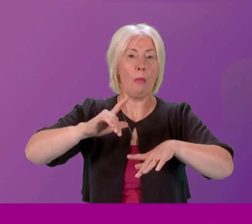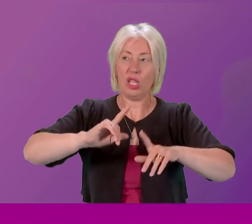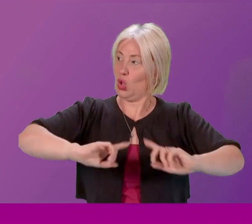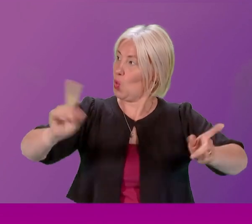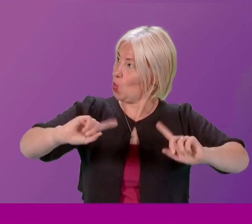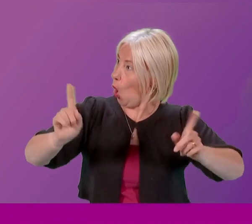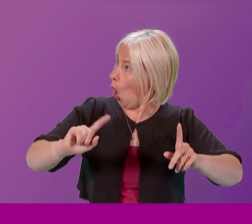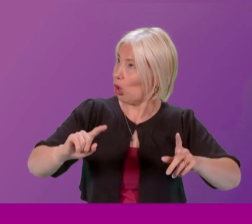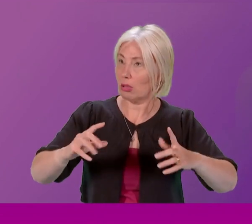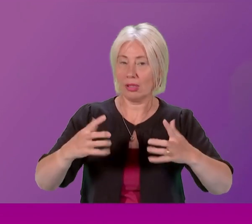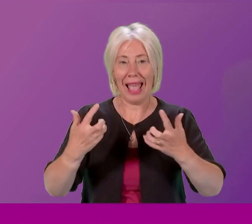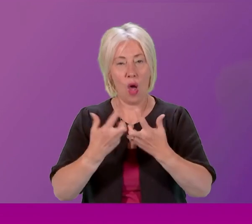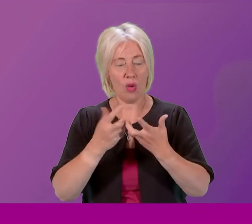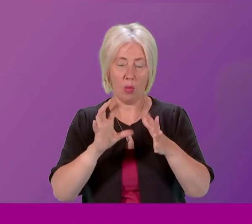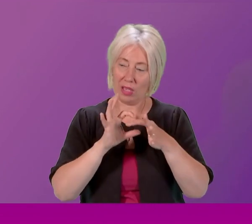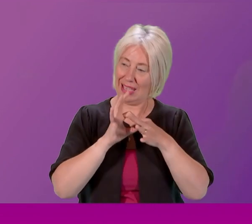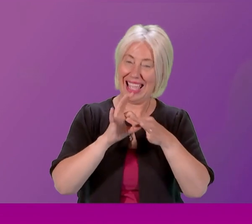How will we be interacting with our